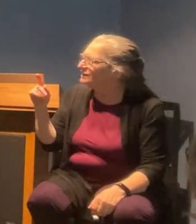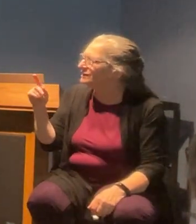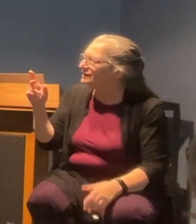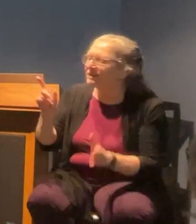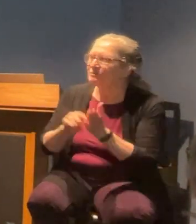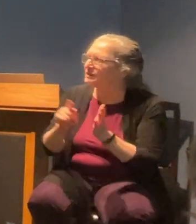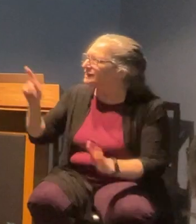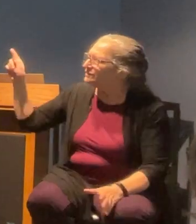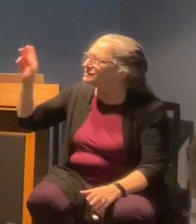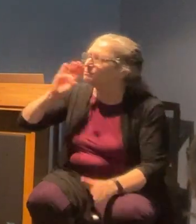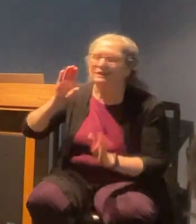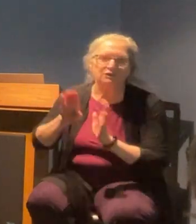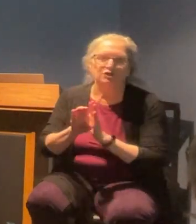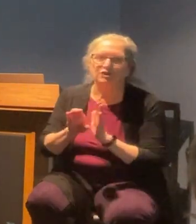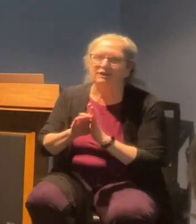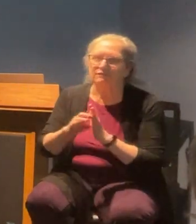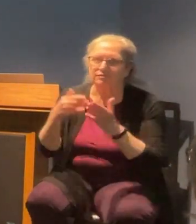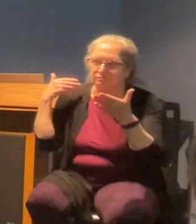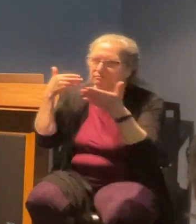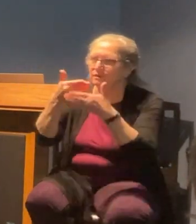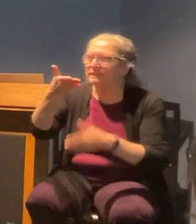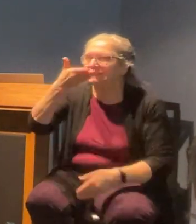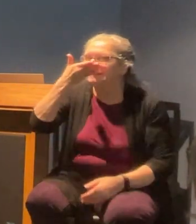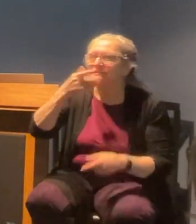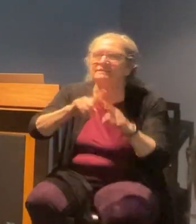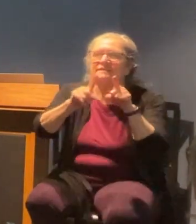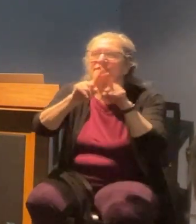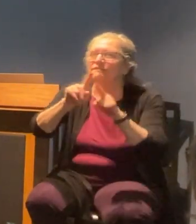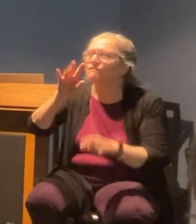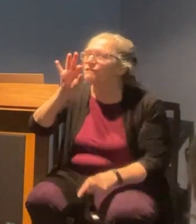a picture of the fibers. Right.